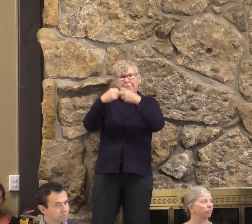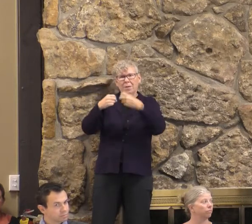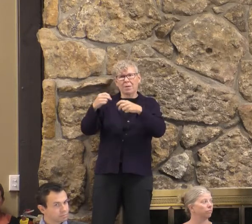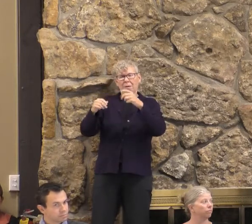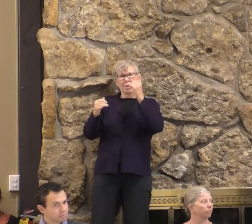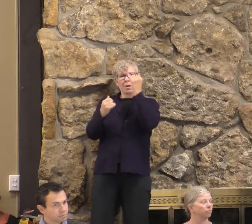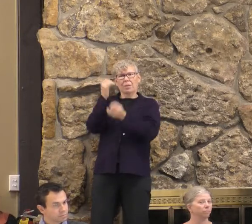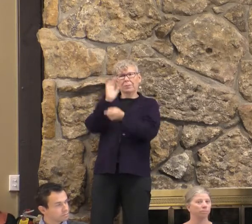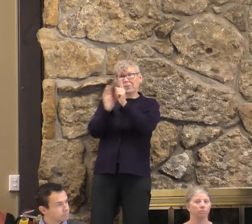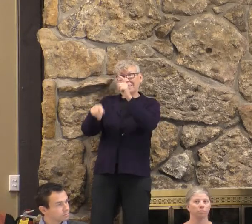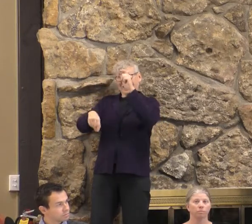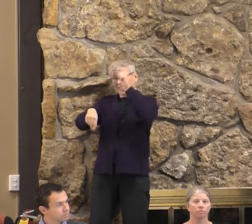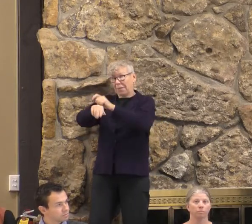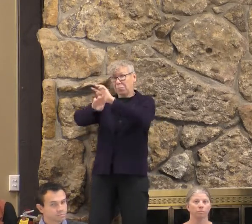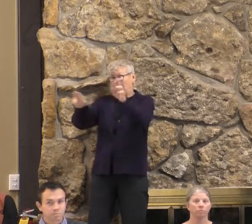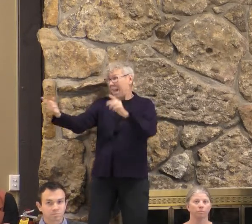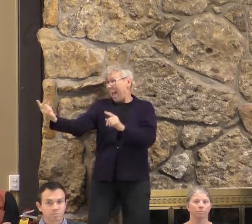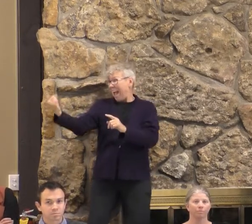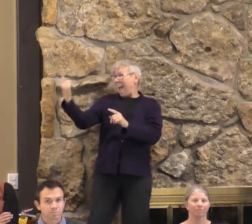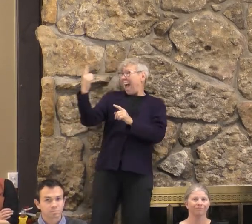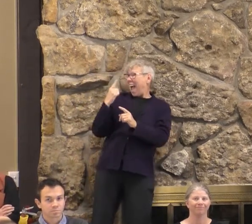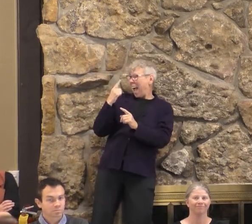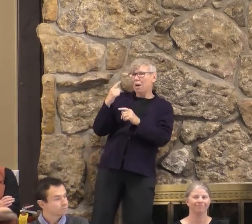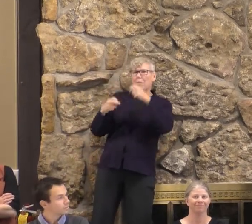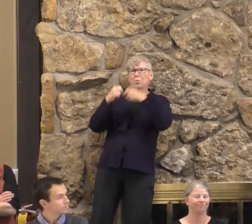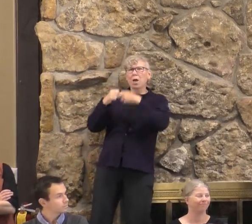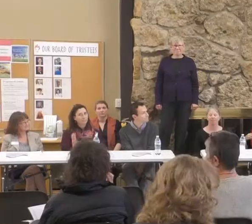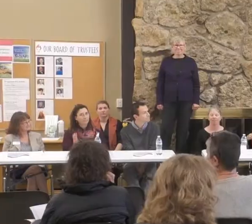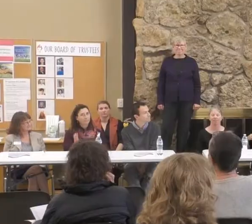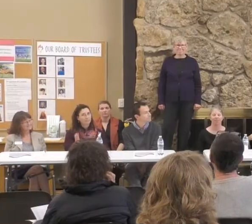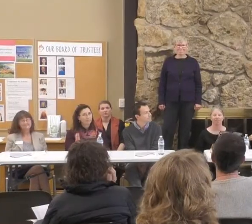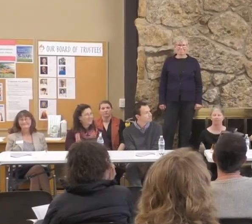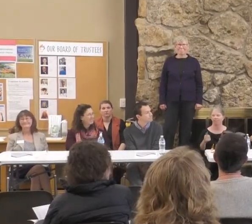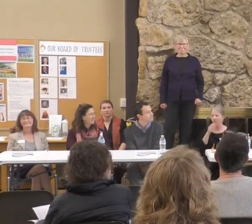We need to pause for a second while the tape gets changed.